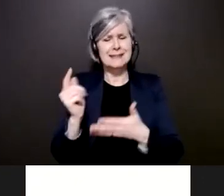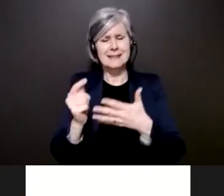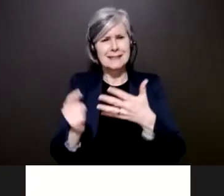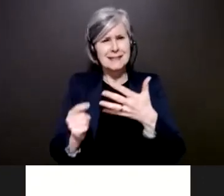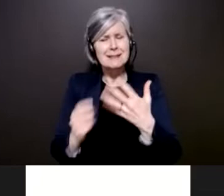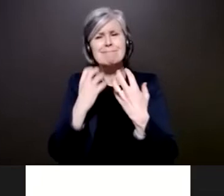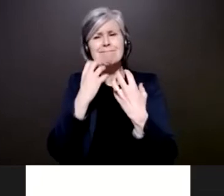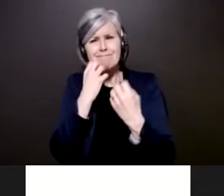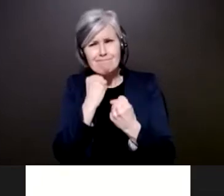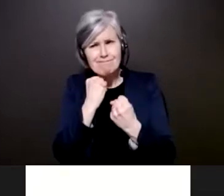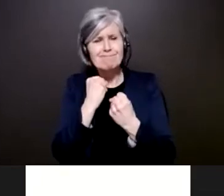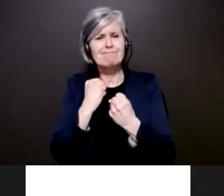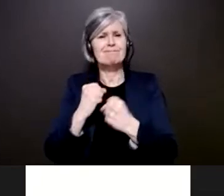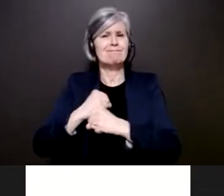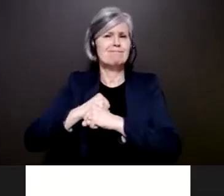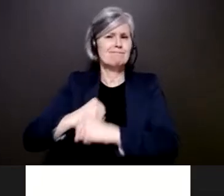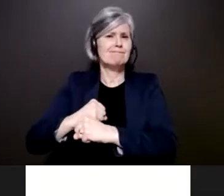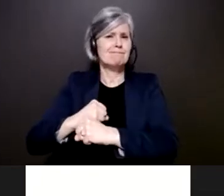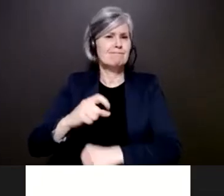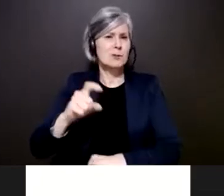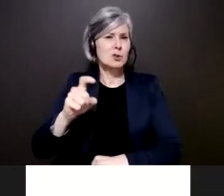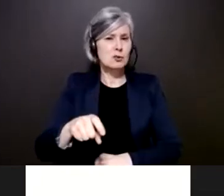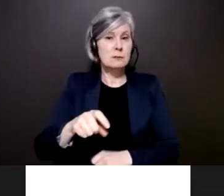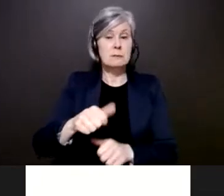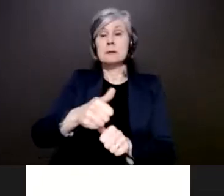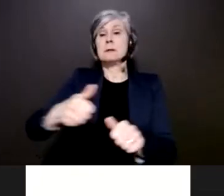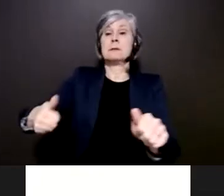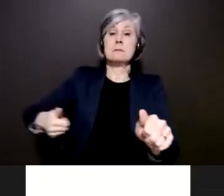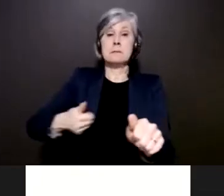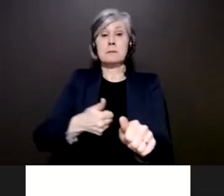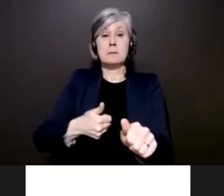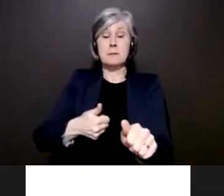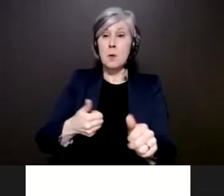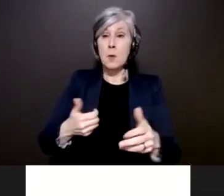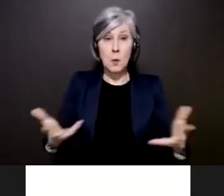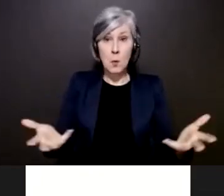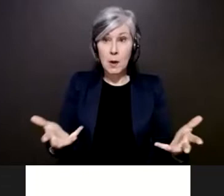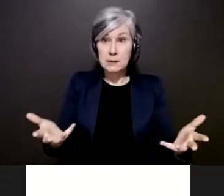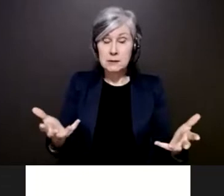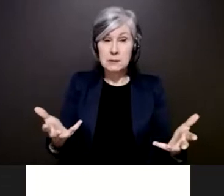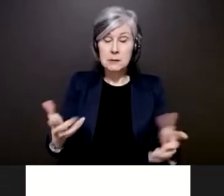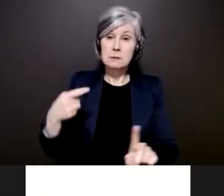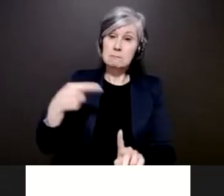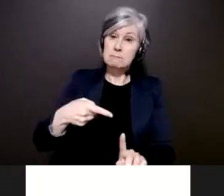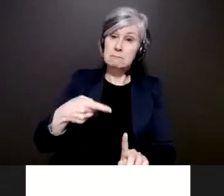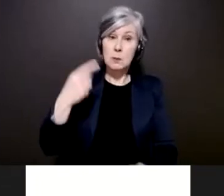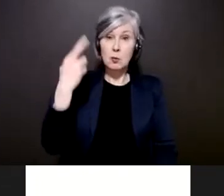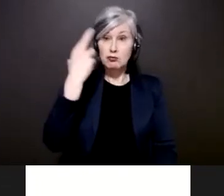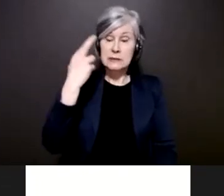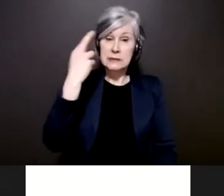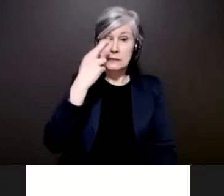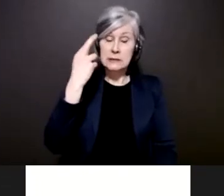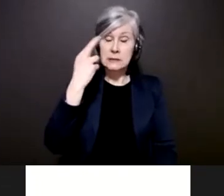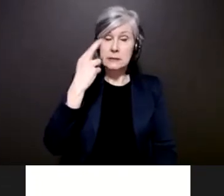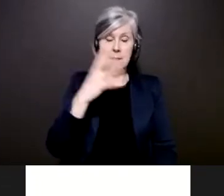root cause of all of these issues we're talking about boils down to one word, that's ageism. That is the way we